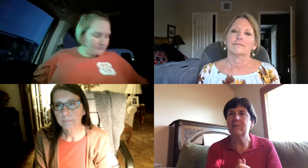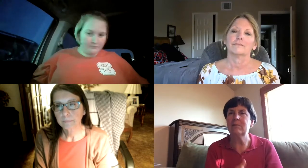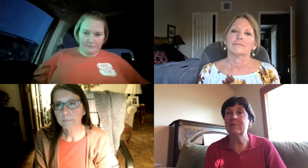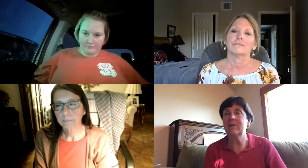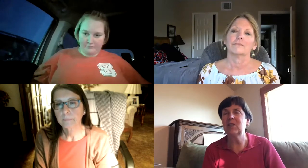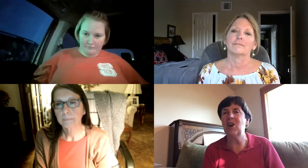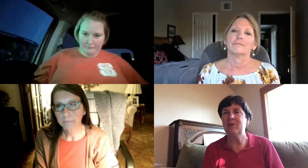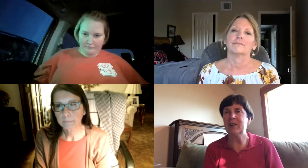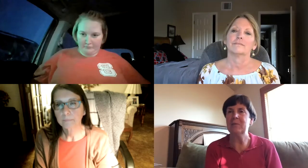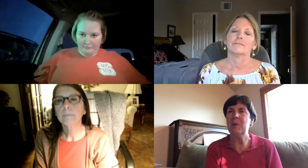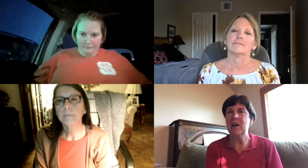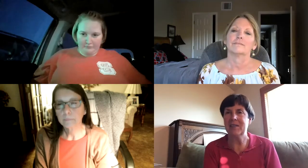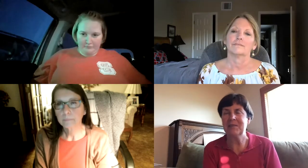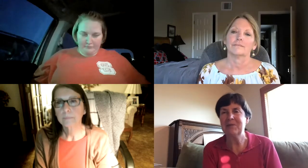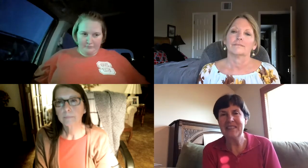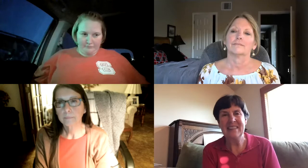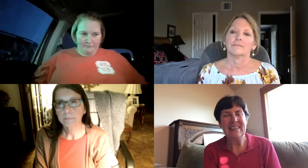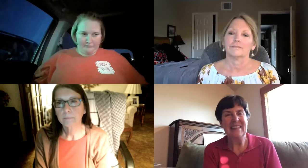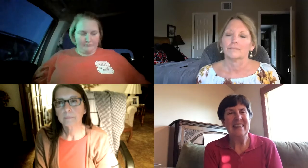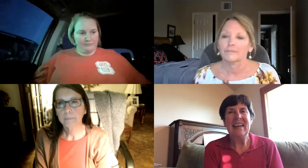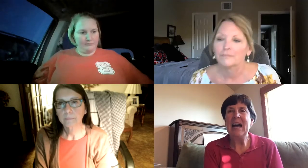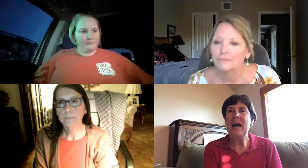more confident and positive.